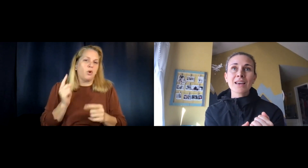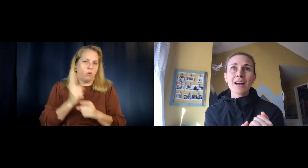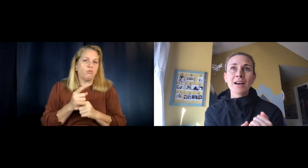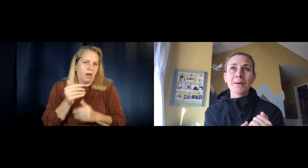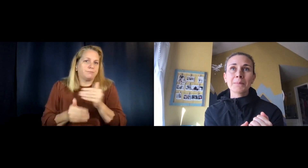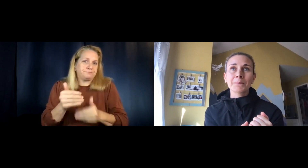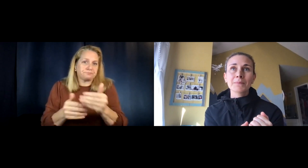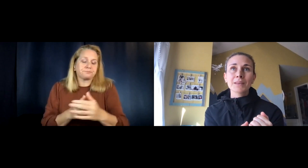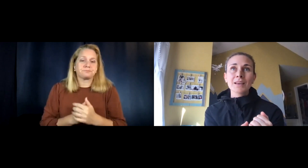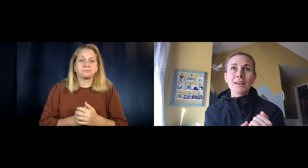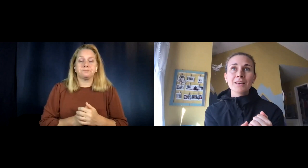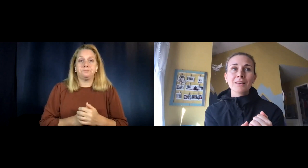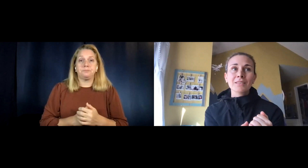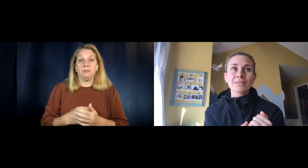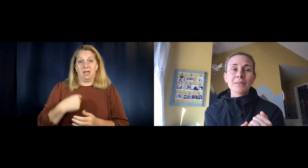faced